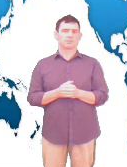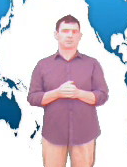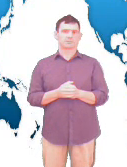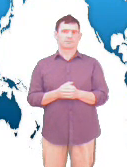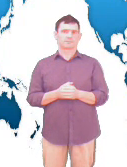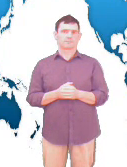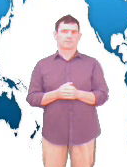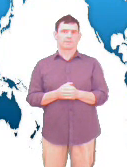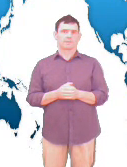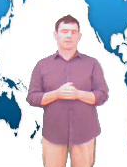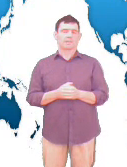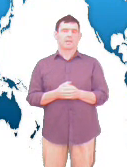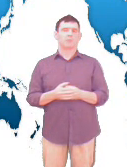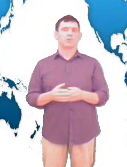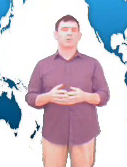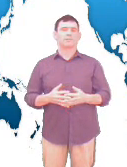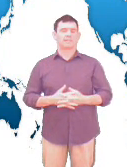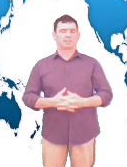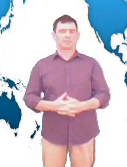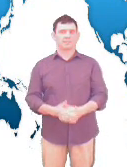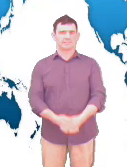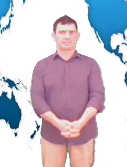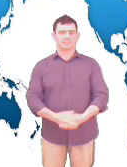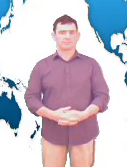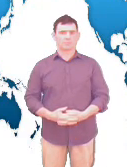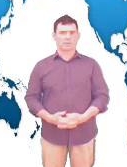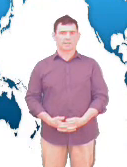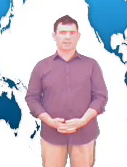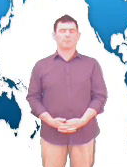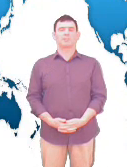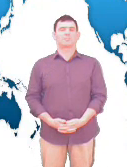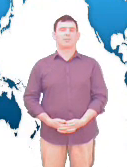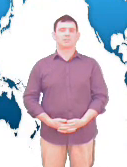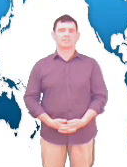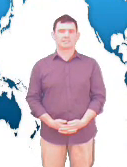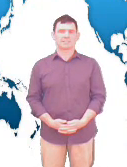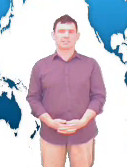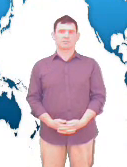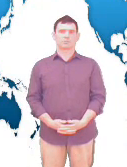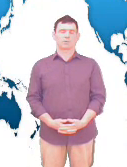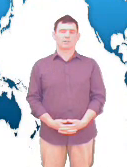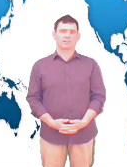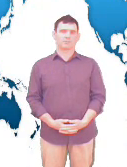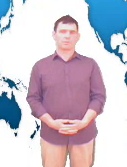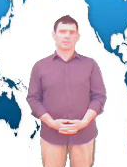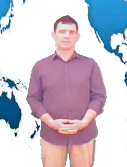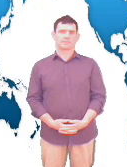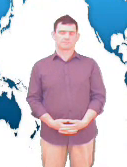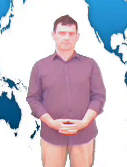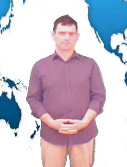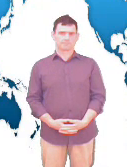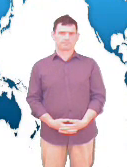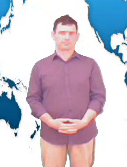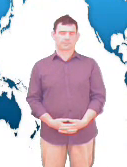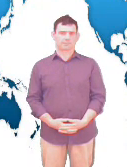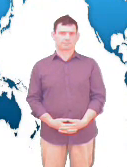individuals. And we all think of things in a different way. And we experience things in different ways.